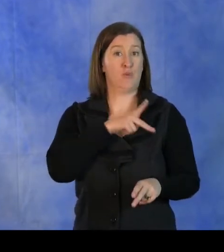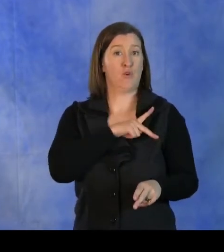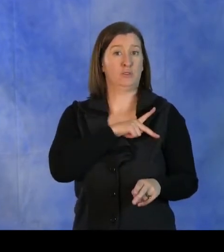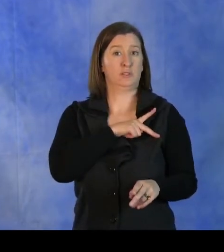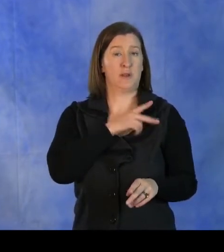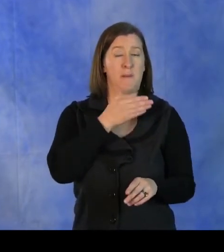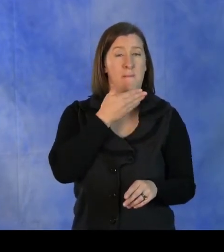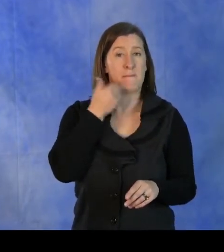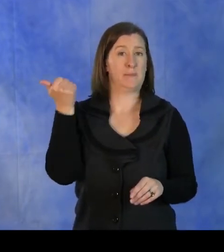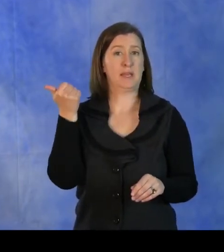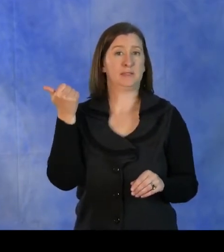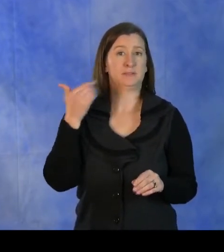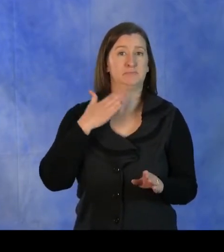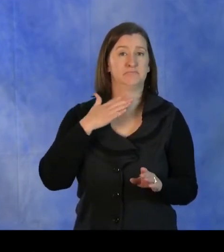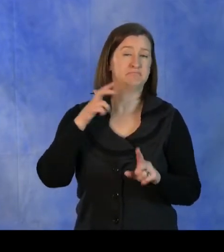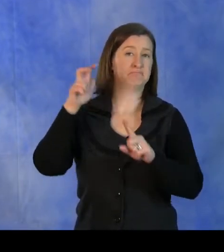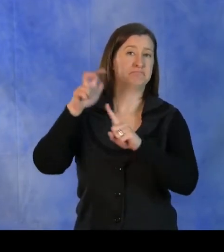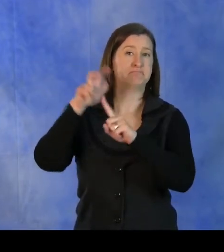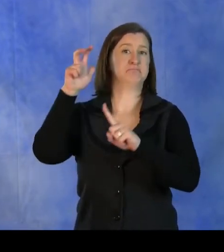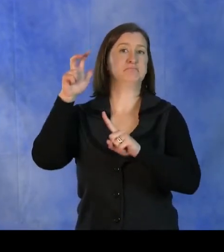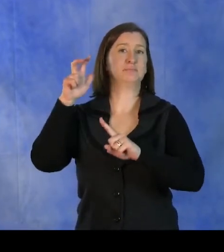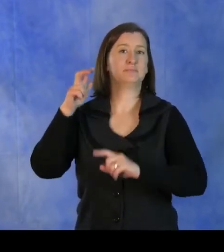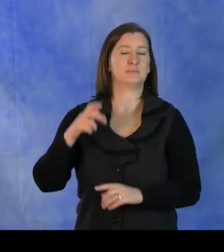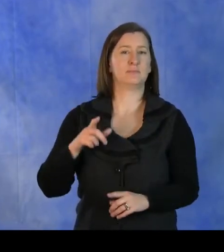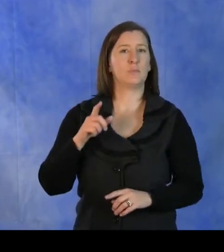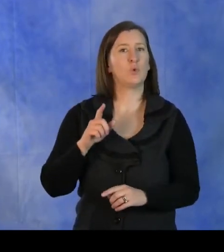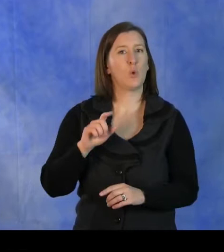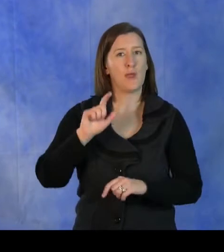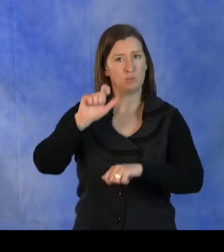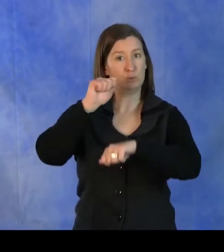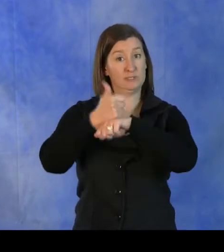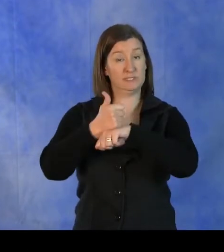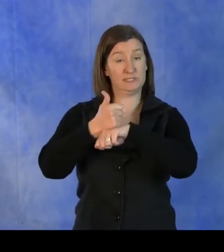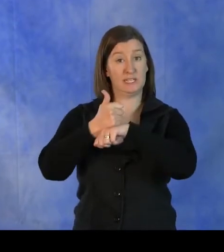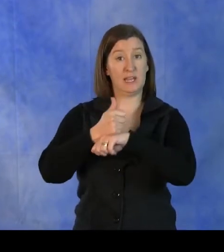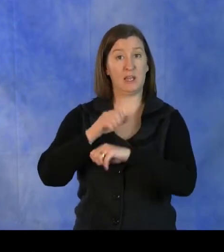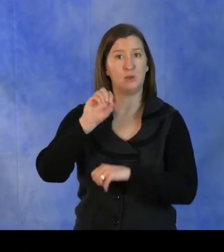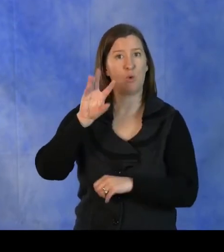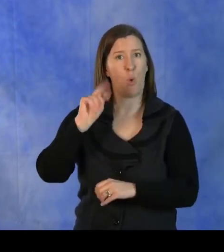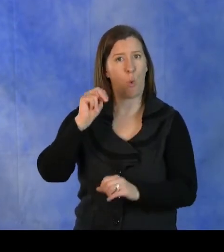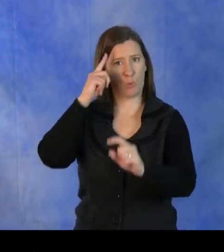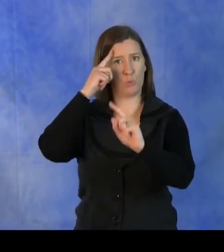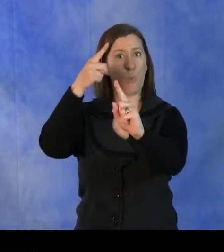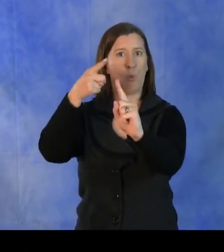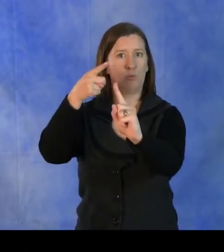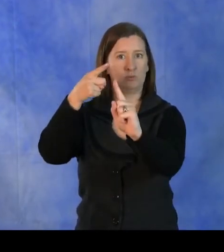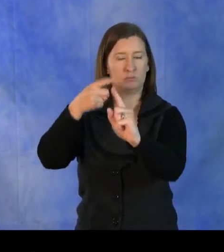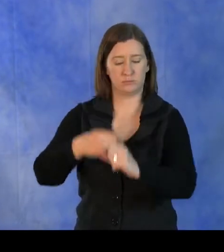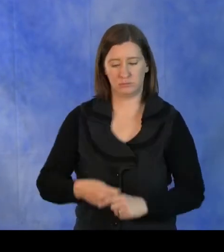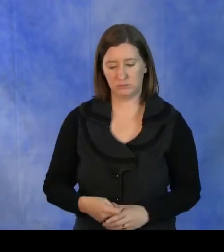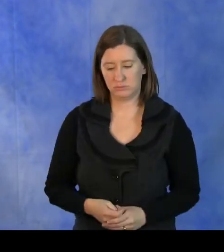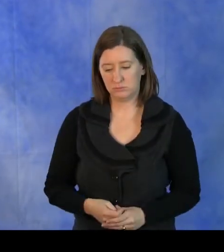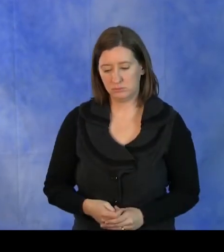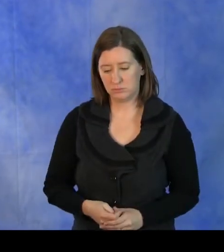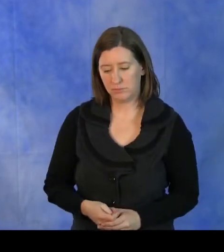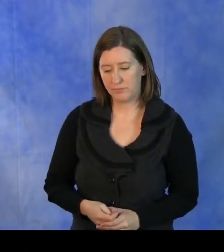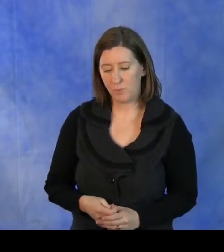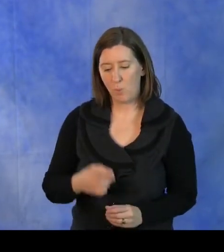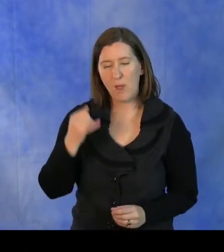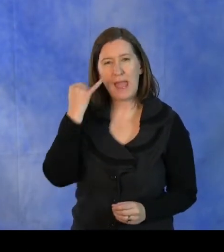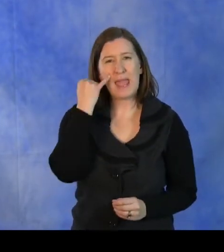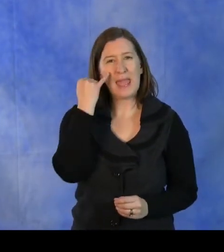I really like the next one called Personal Best. So they have to set their own